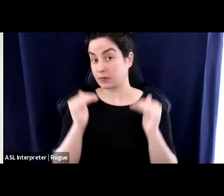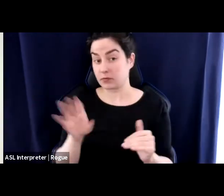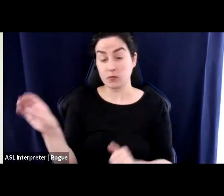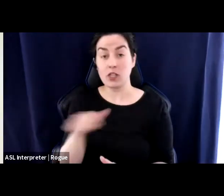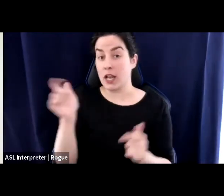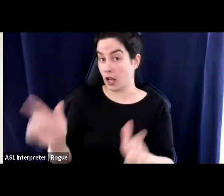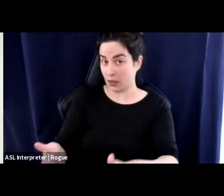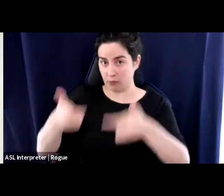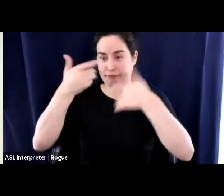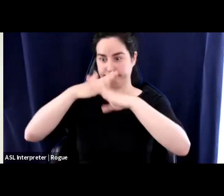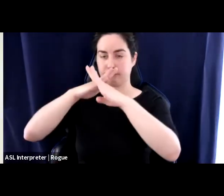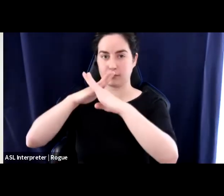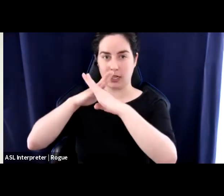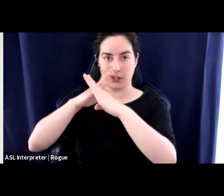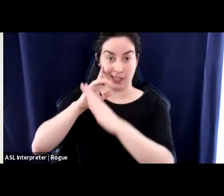barrier that